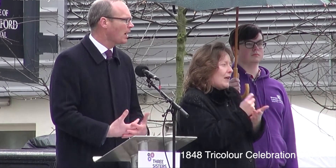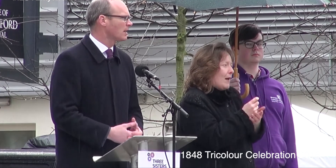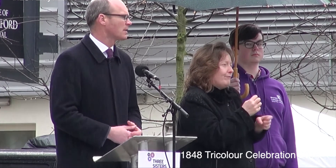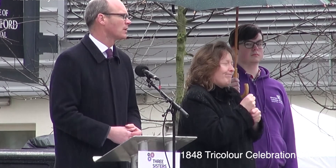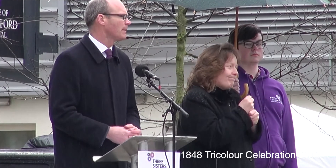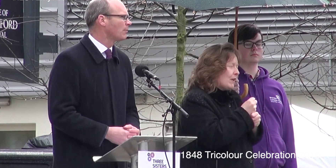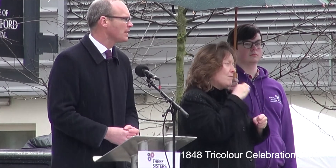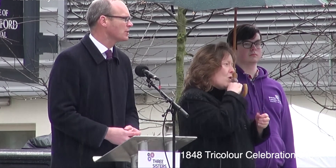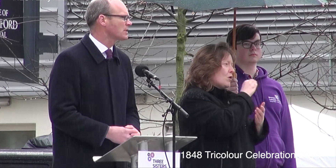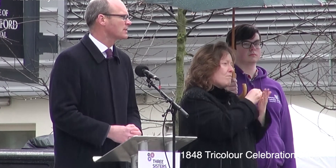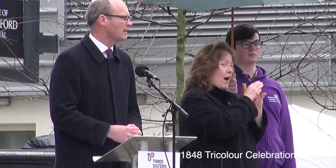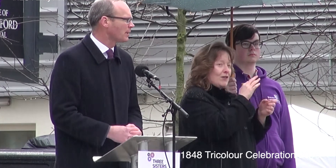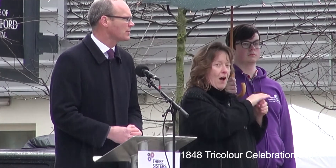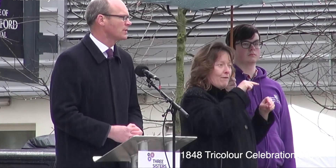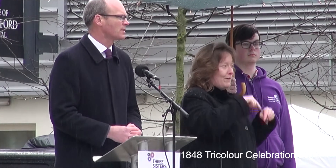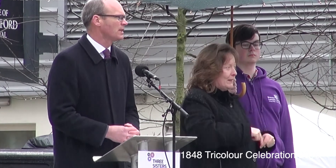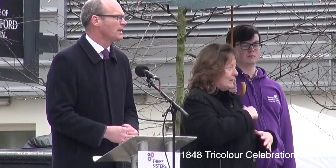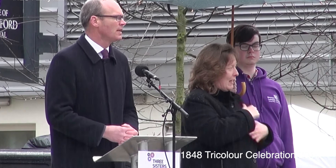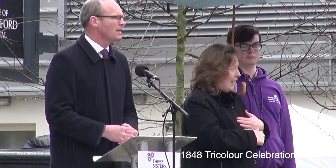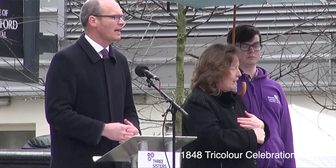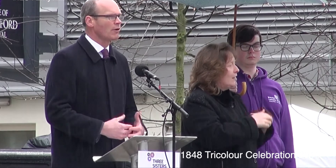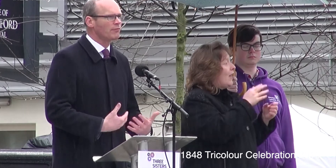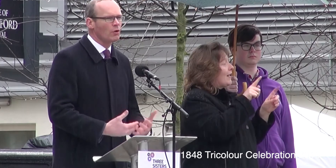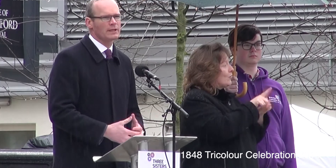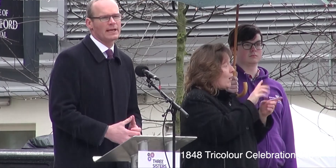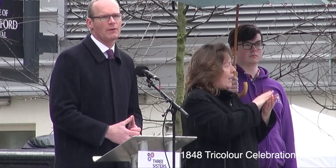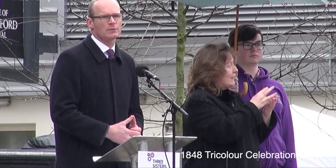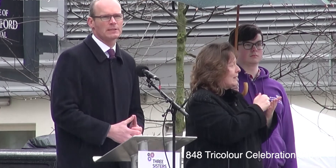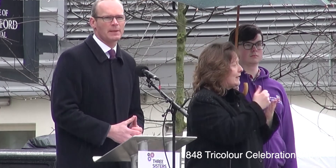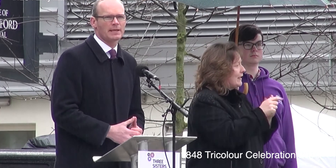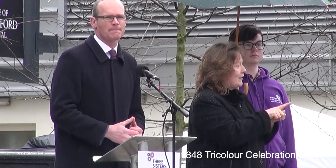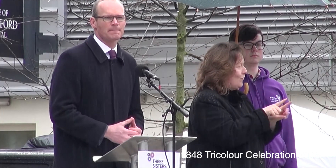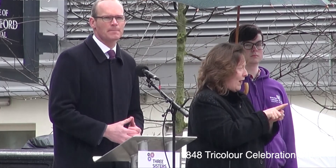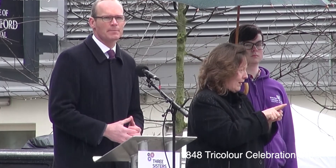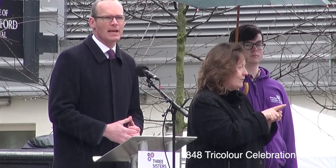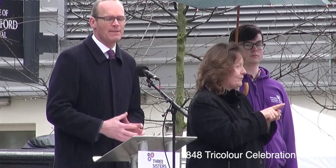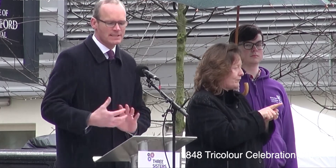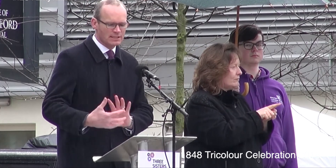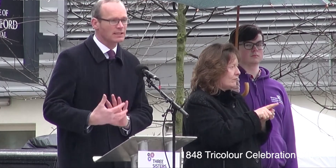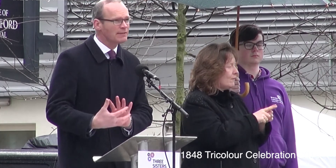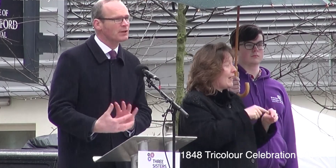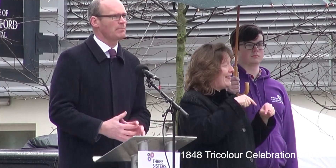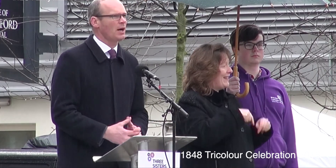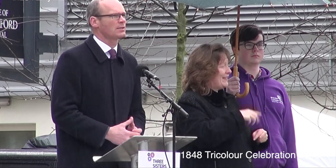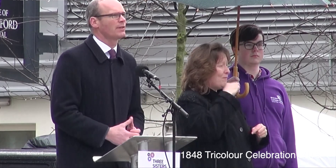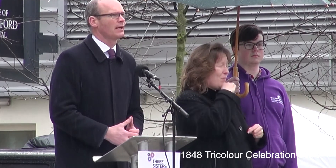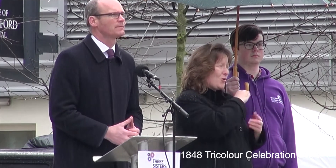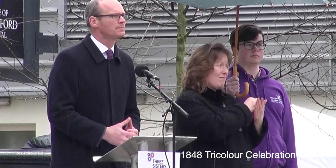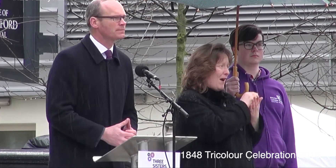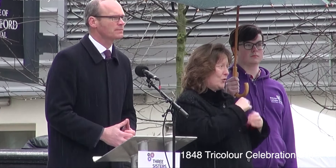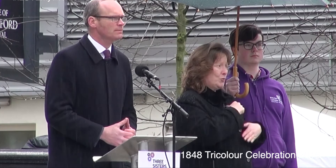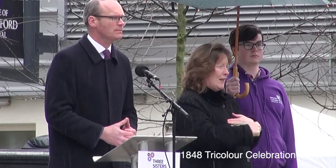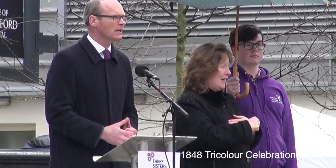fundamental part of the commemorations and celebrations that are unfolding now as we speak. And this is a significant part of